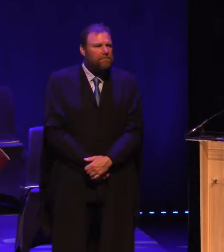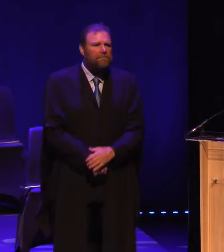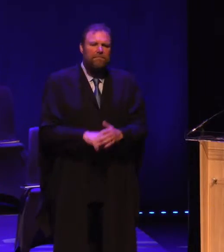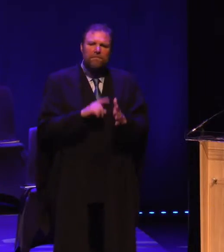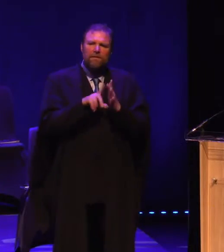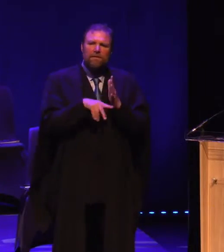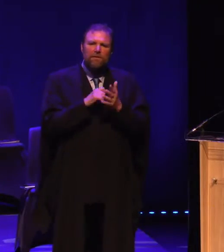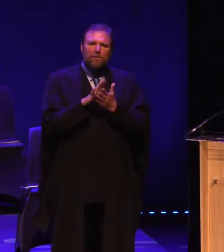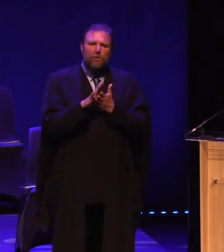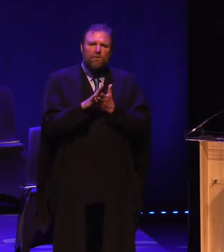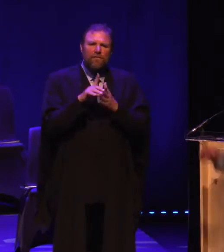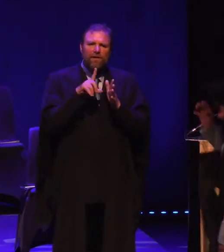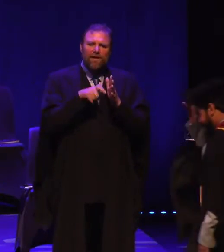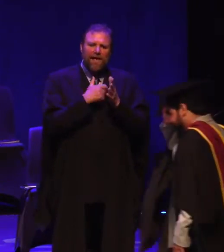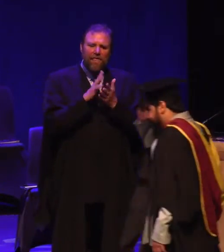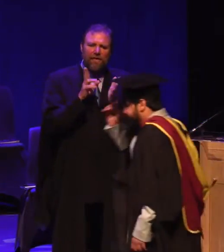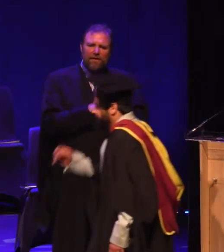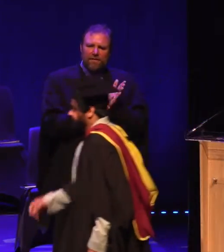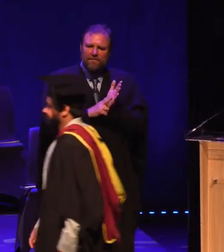Joseph Kappen.